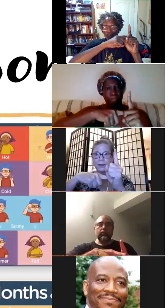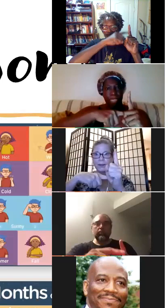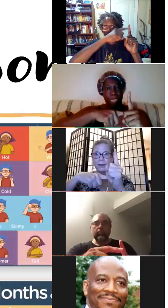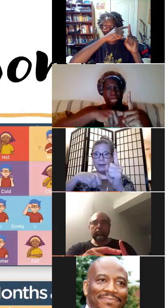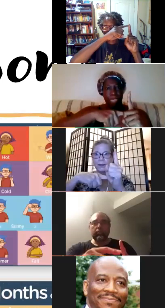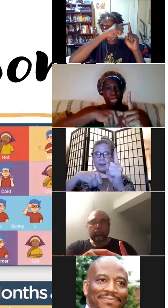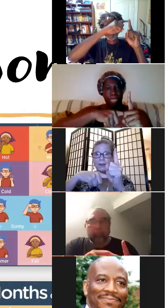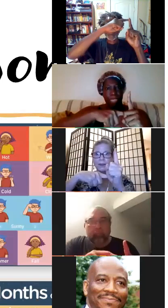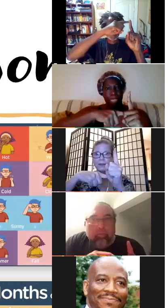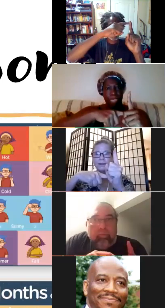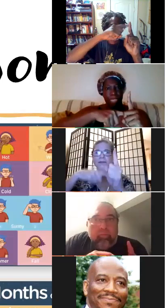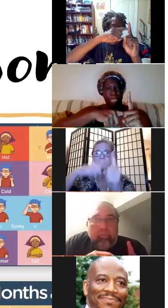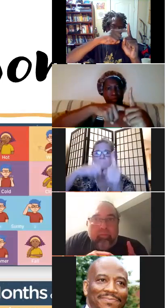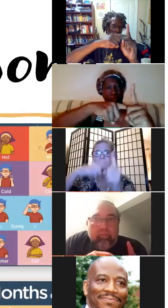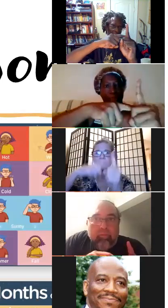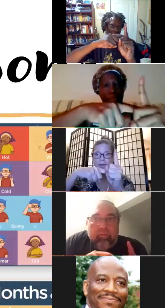month.